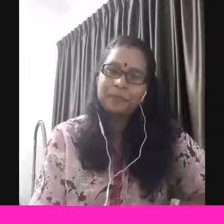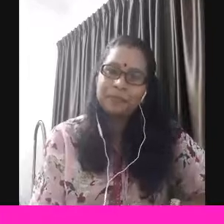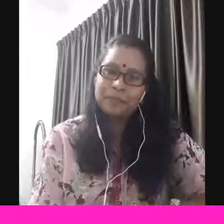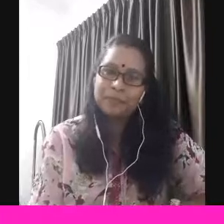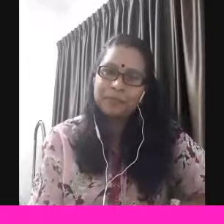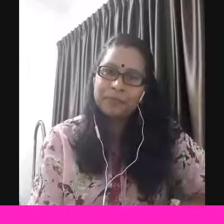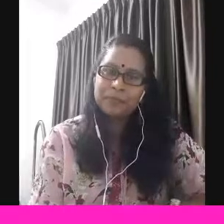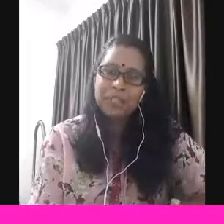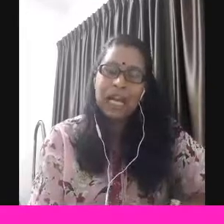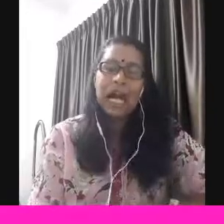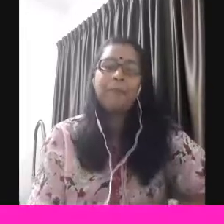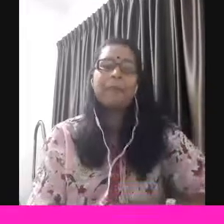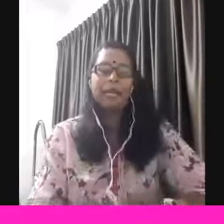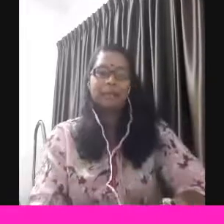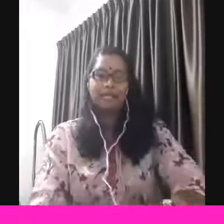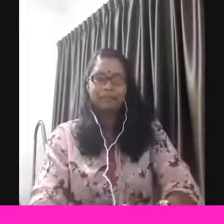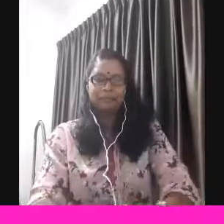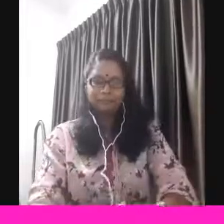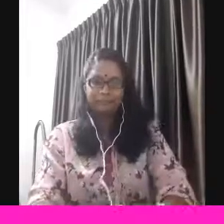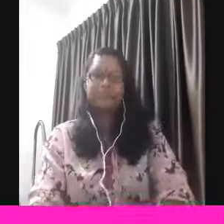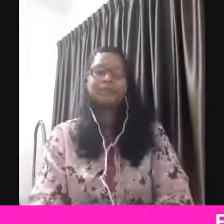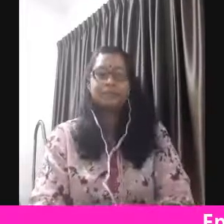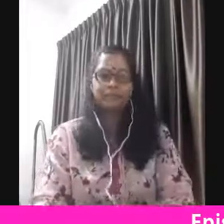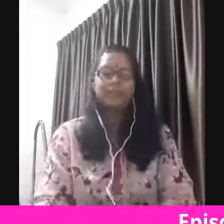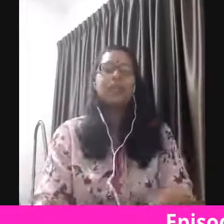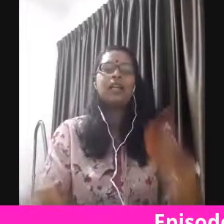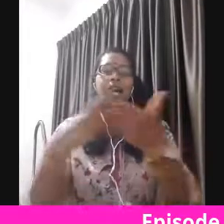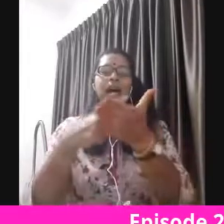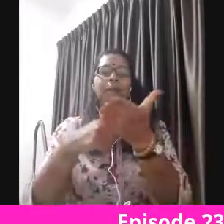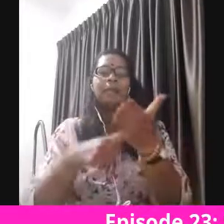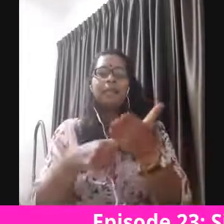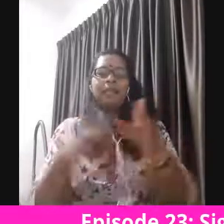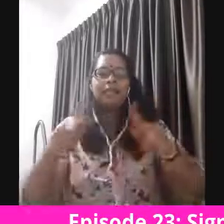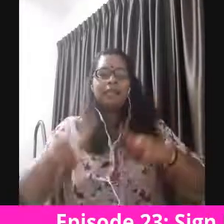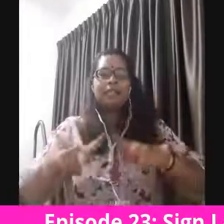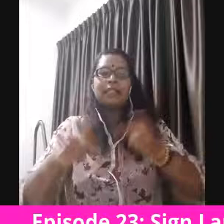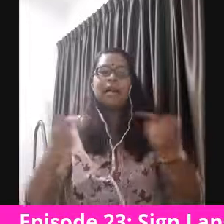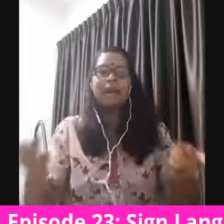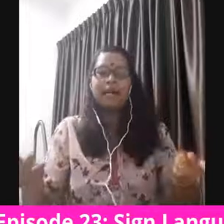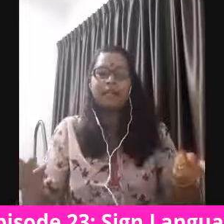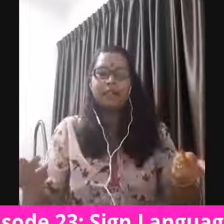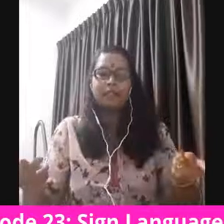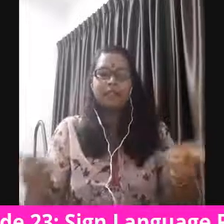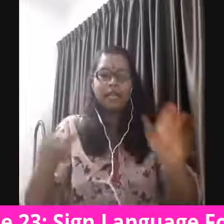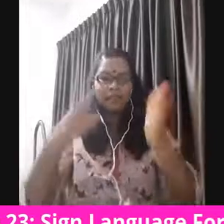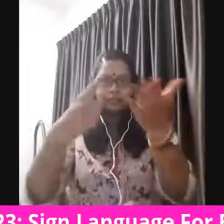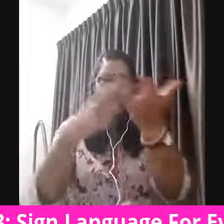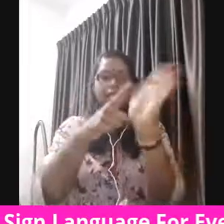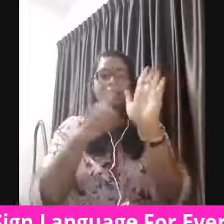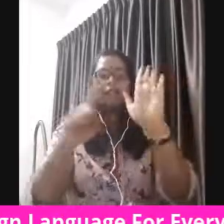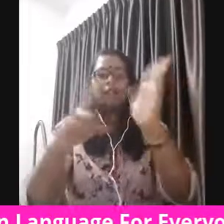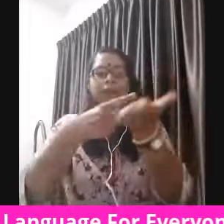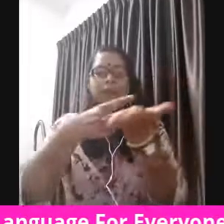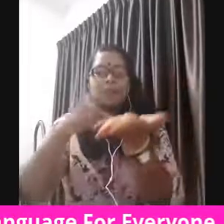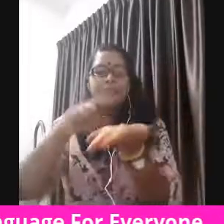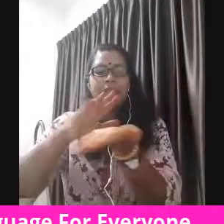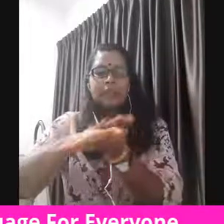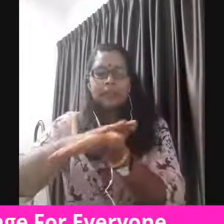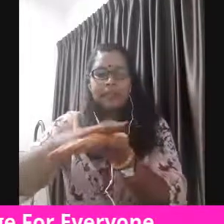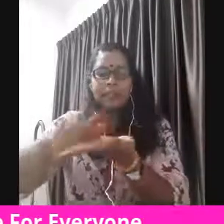how are you? yeah, Priya, I Apa think you want to kabar? ask one. Apa kabar? Kabar.